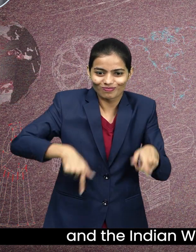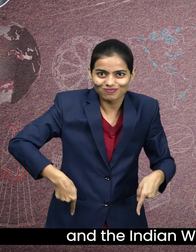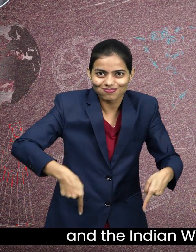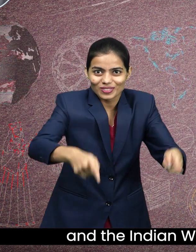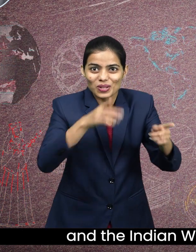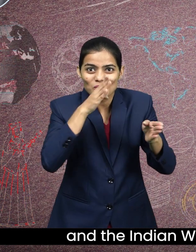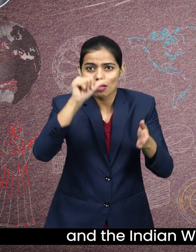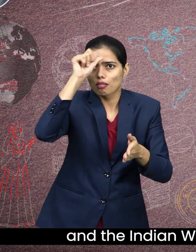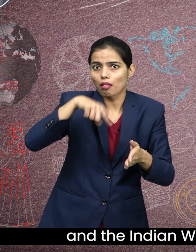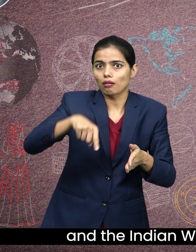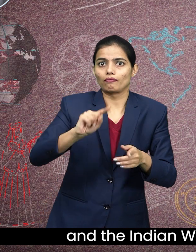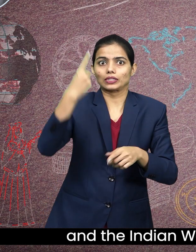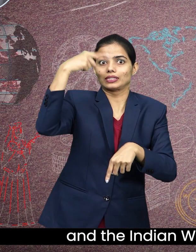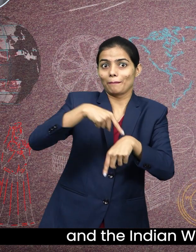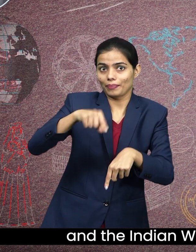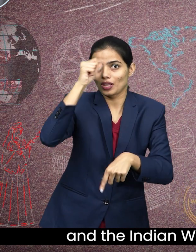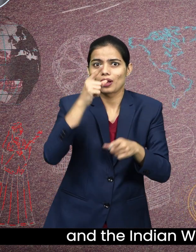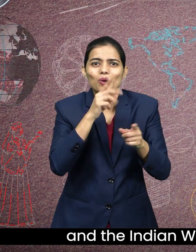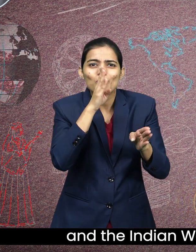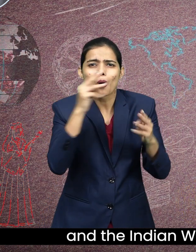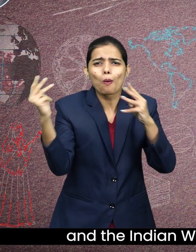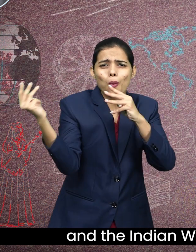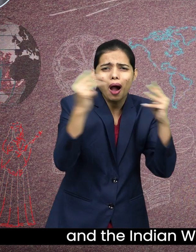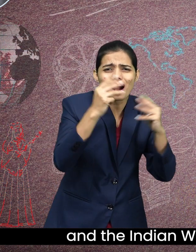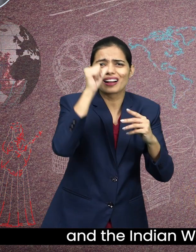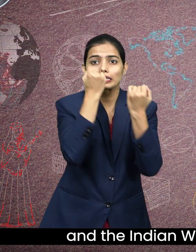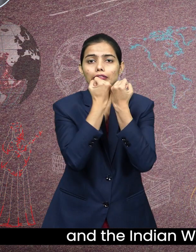of Independence of 1857.